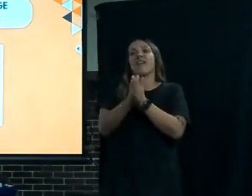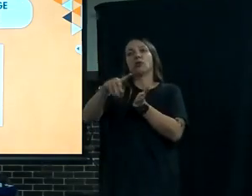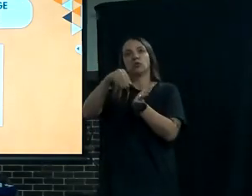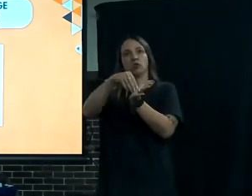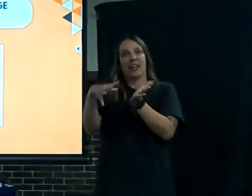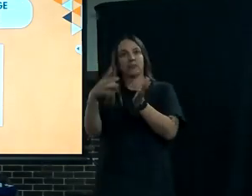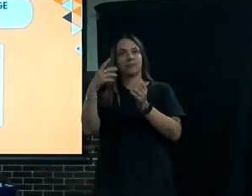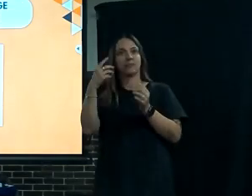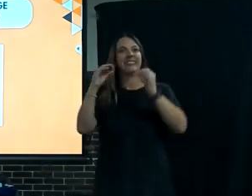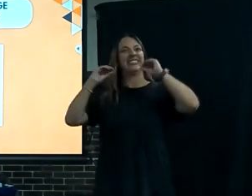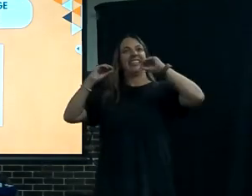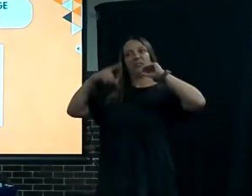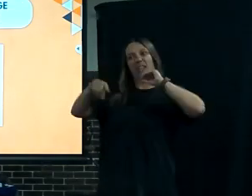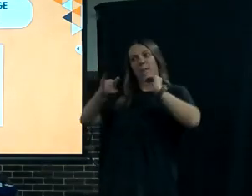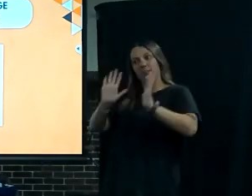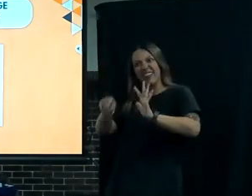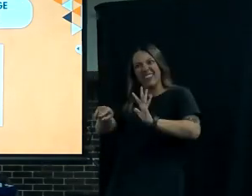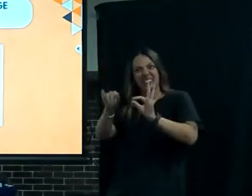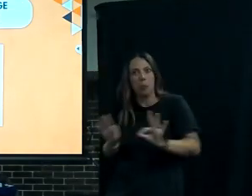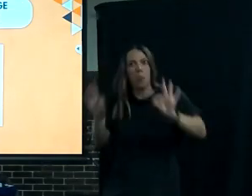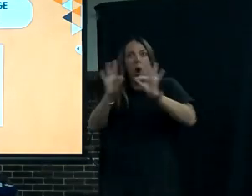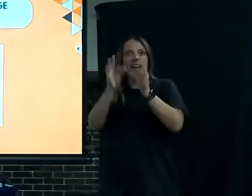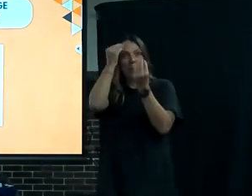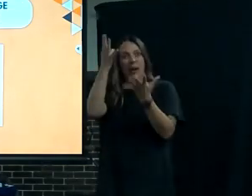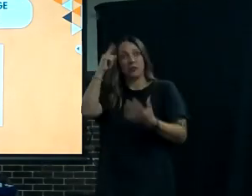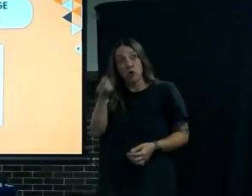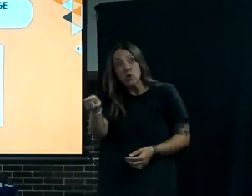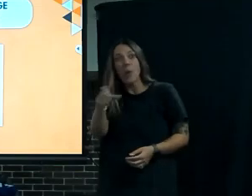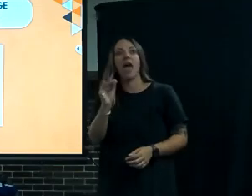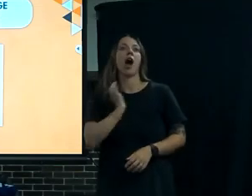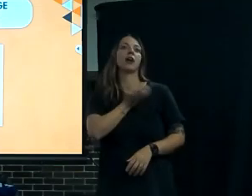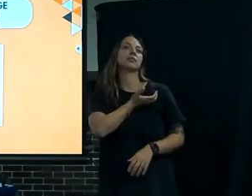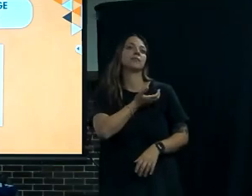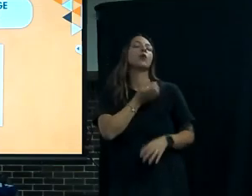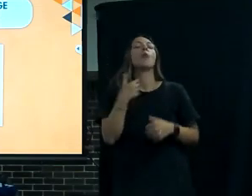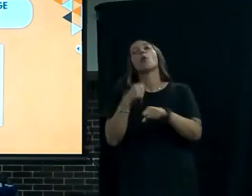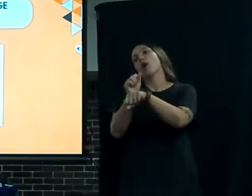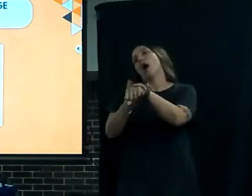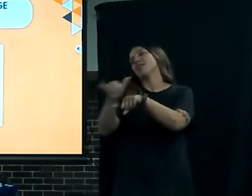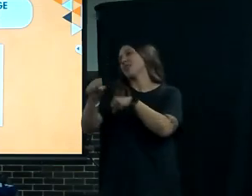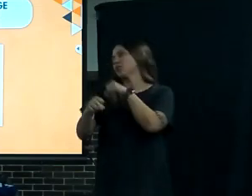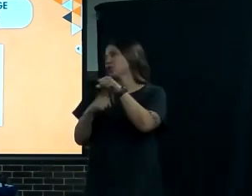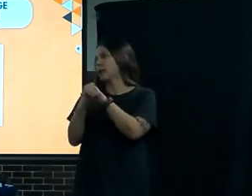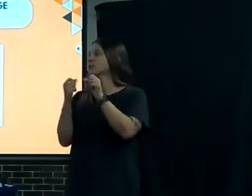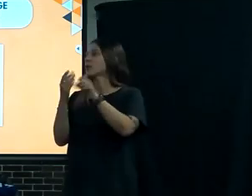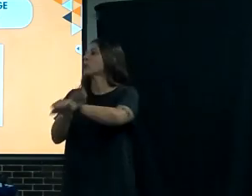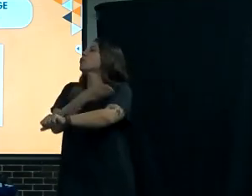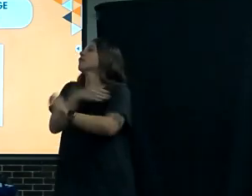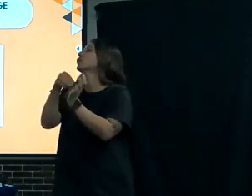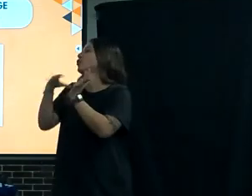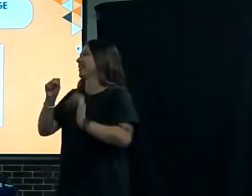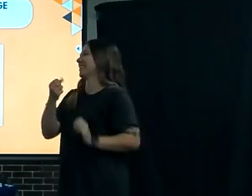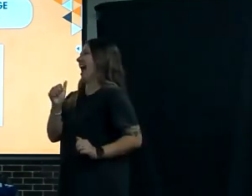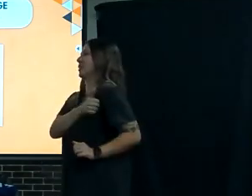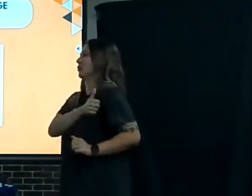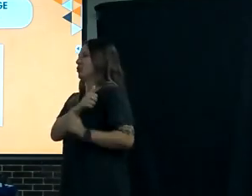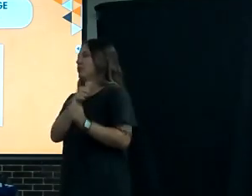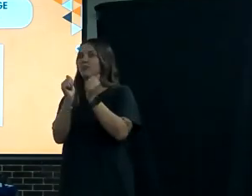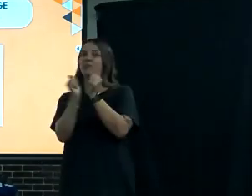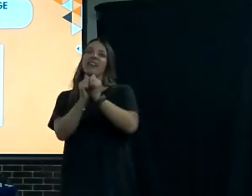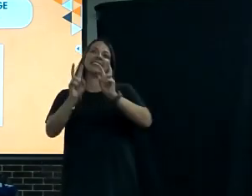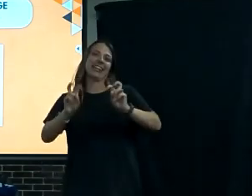have to do another assessment. So we have to learn how to motivate our students to let them know that these are important